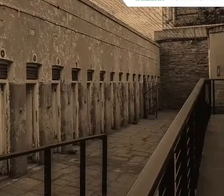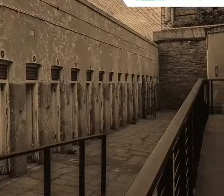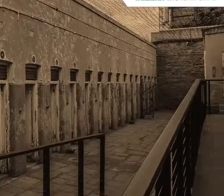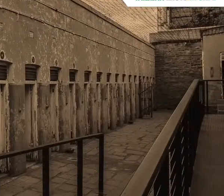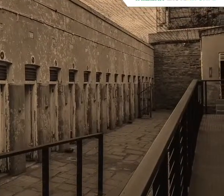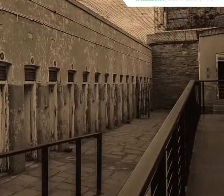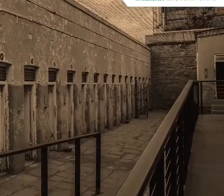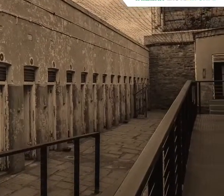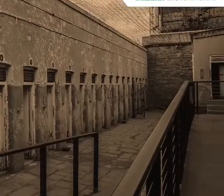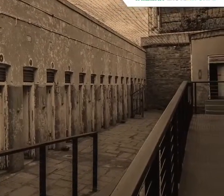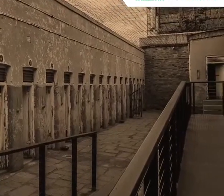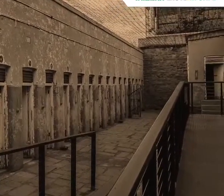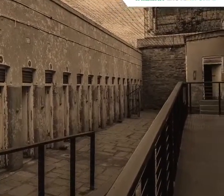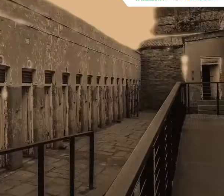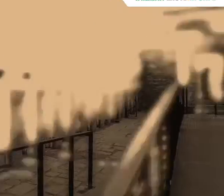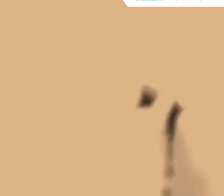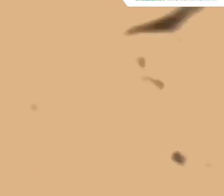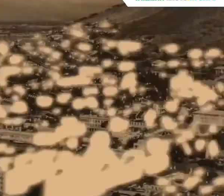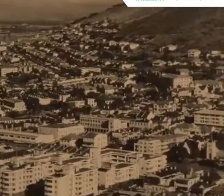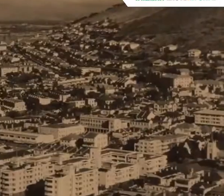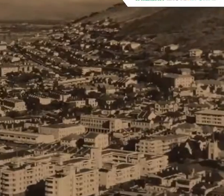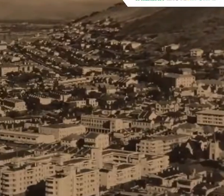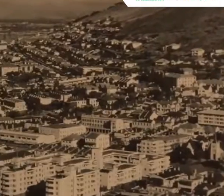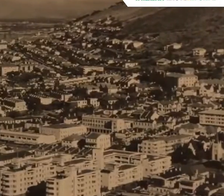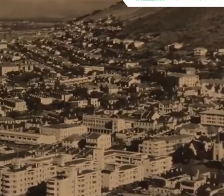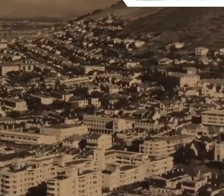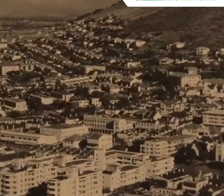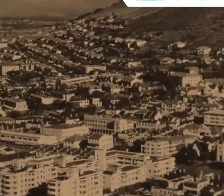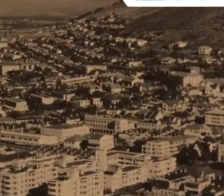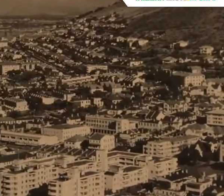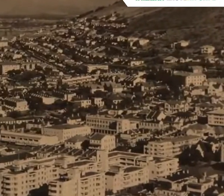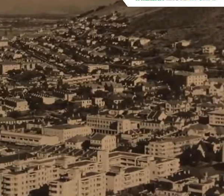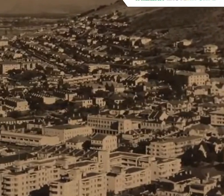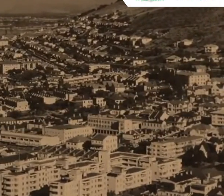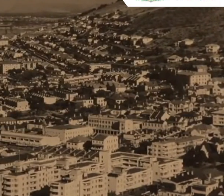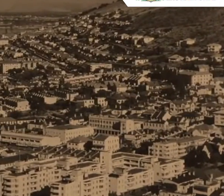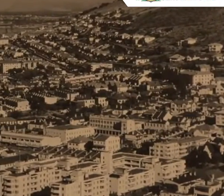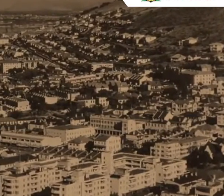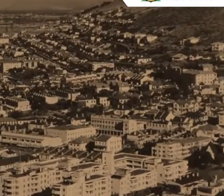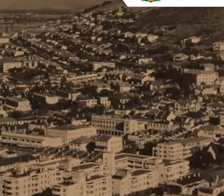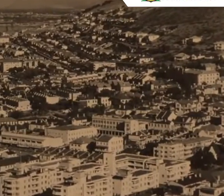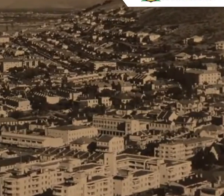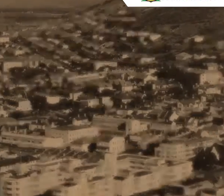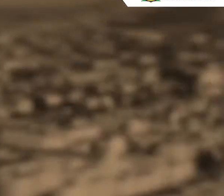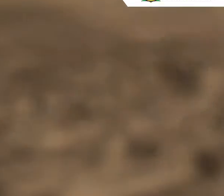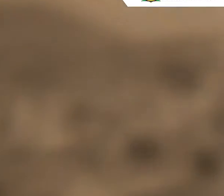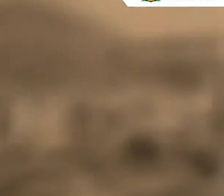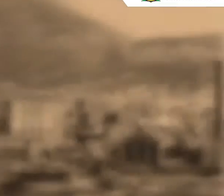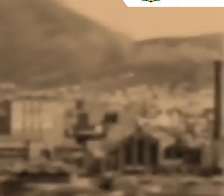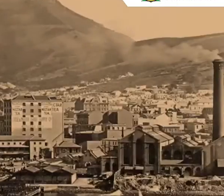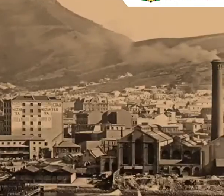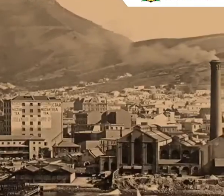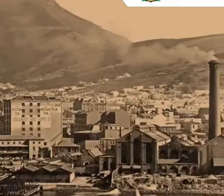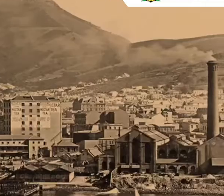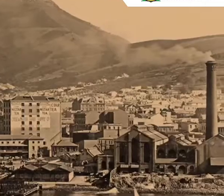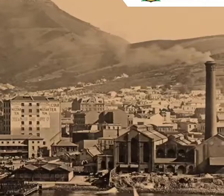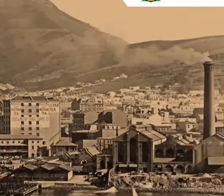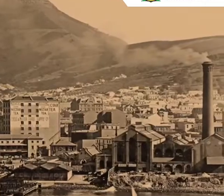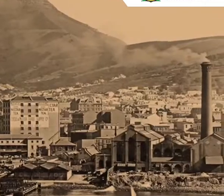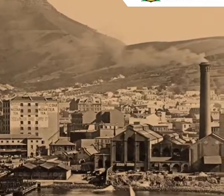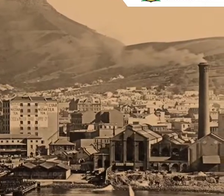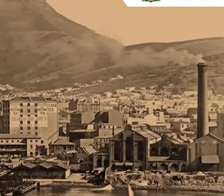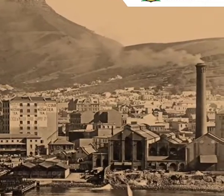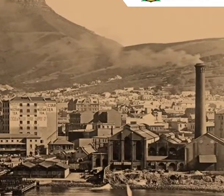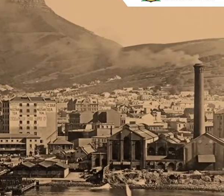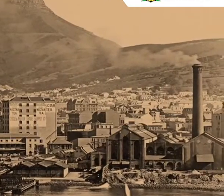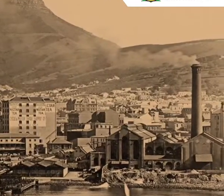1961. For a long time, Mama Lillian went underground, and during this period, she worked as a domestic